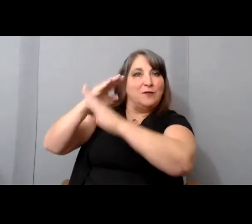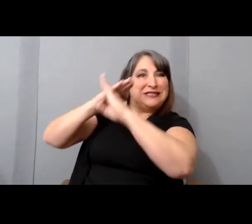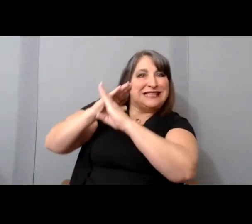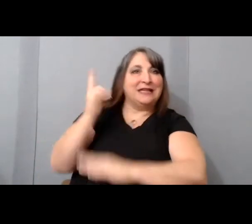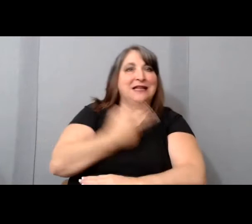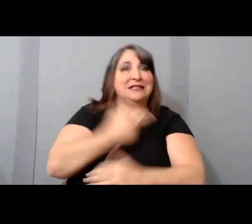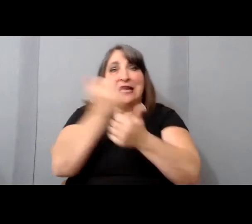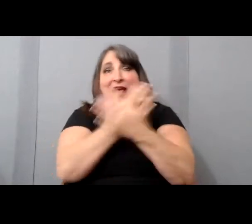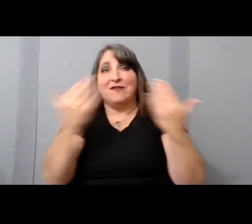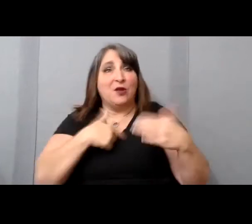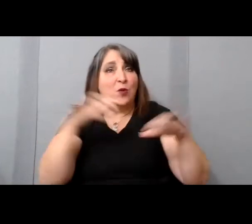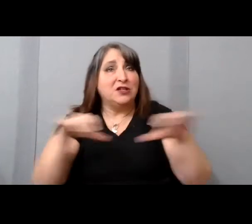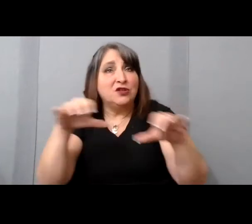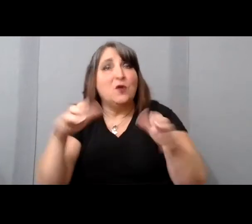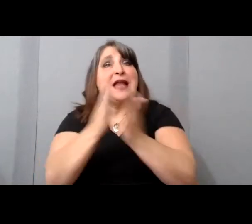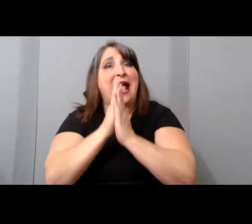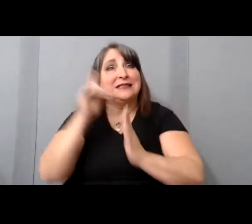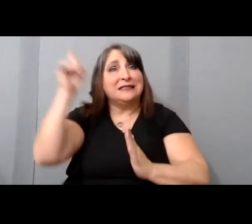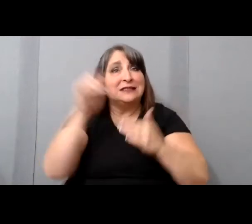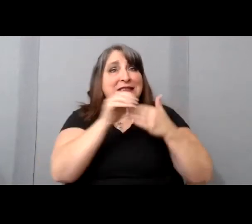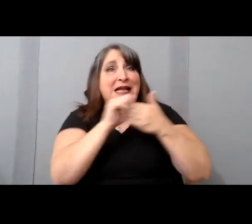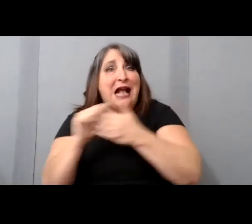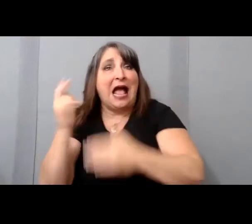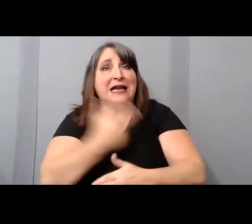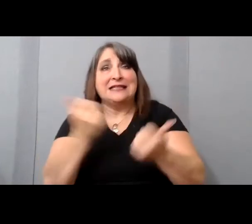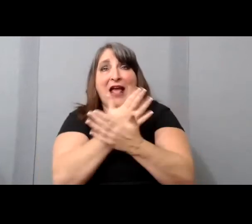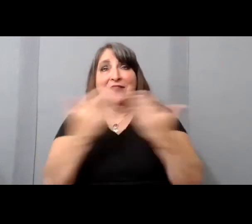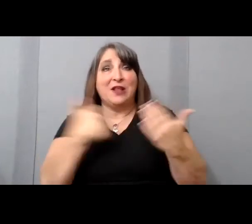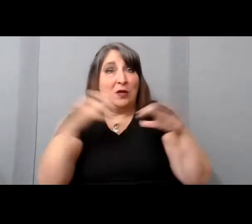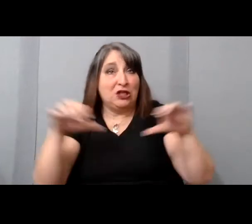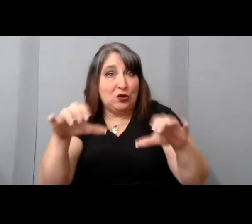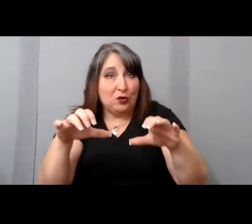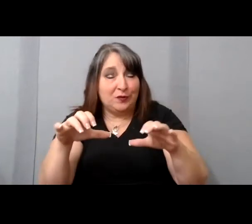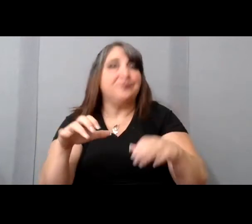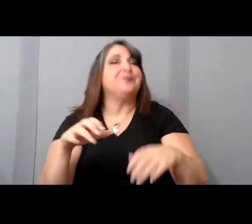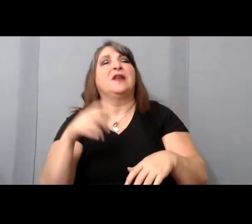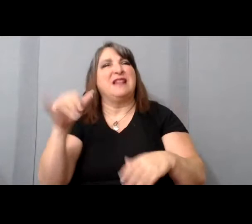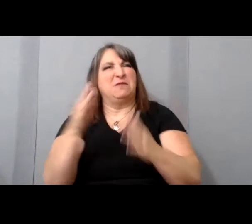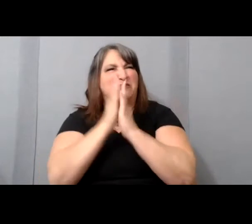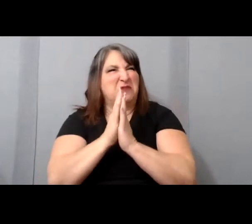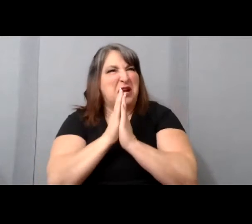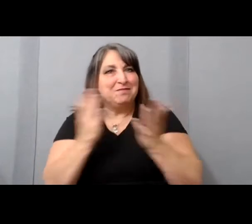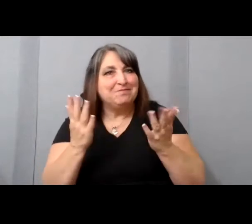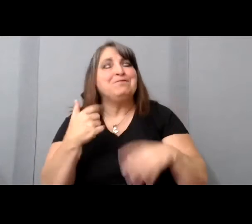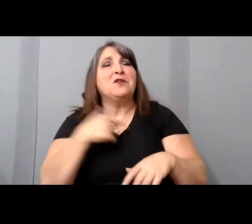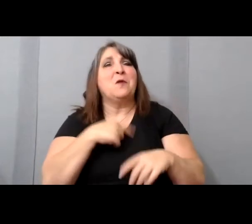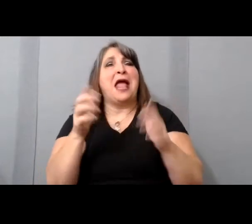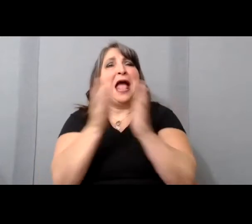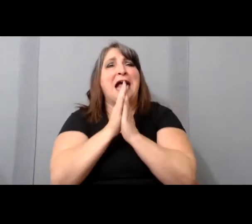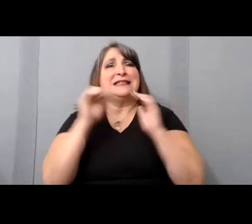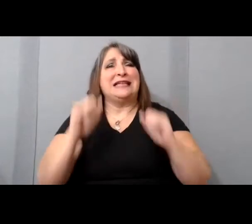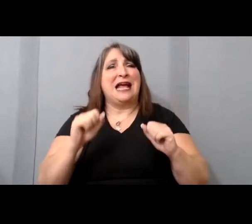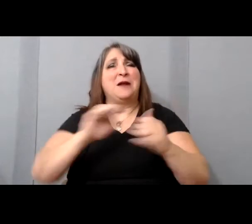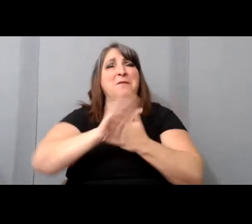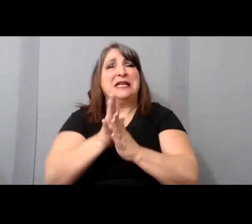and asking for guidance also in everything that we do. We're also asking that we should always be together as one